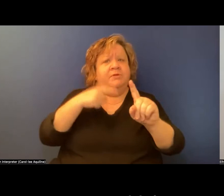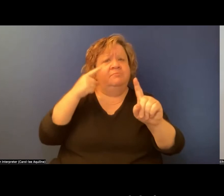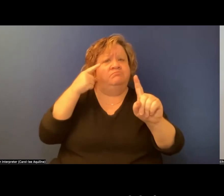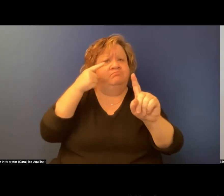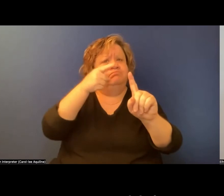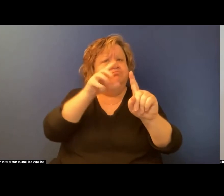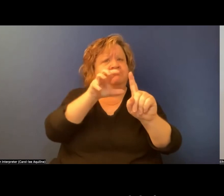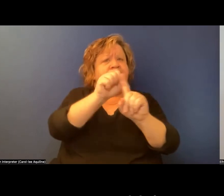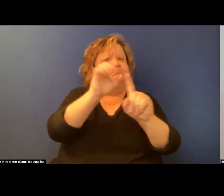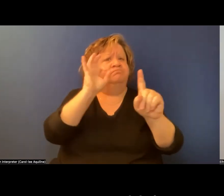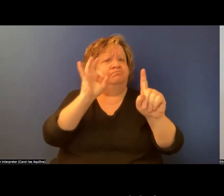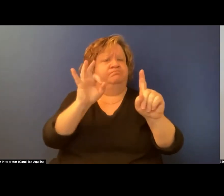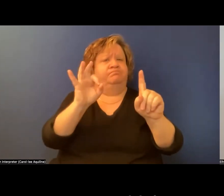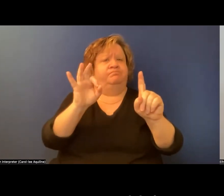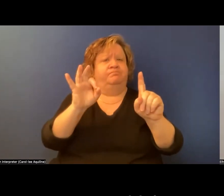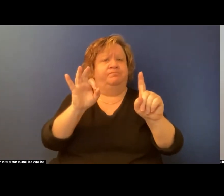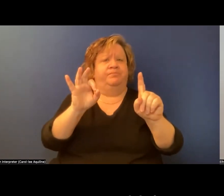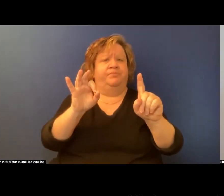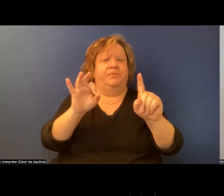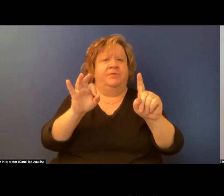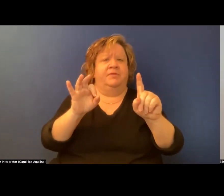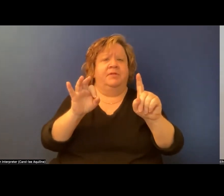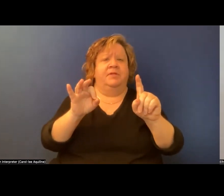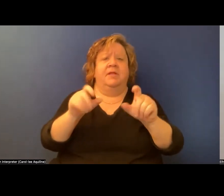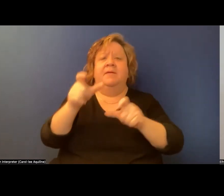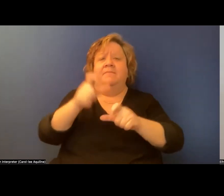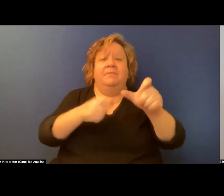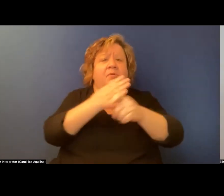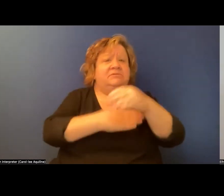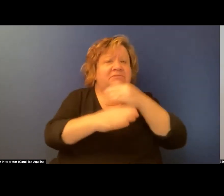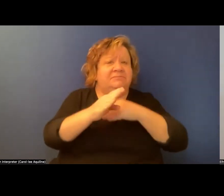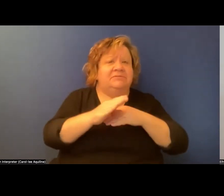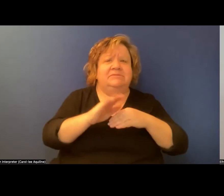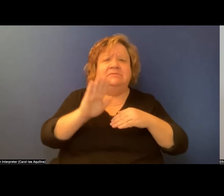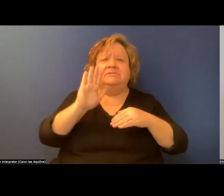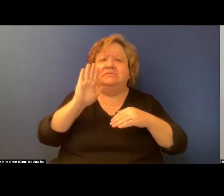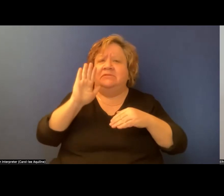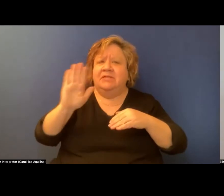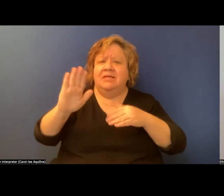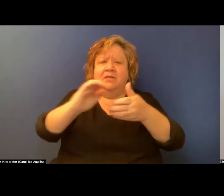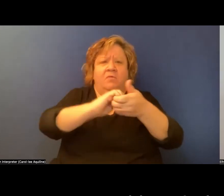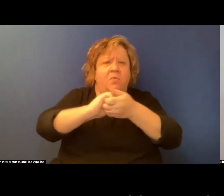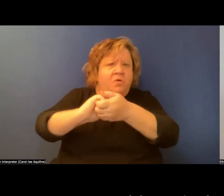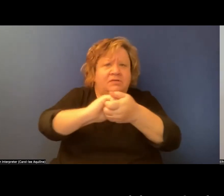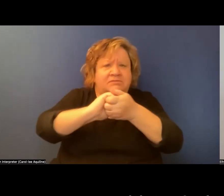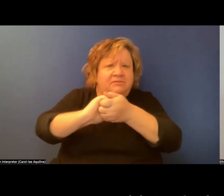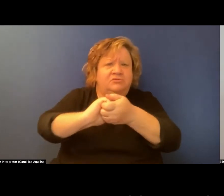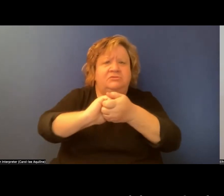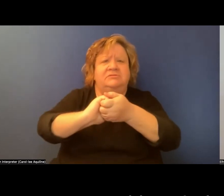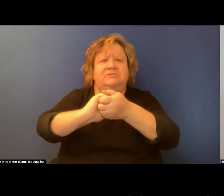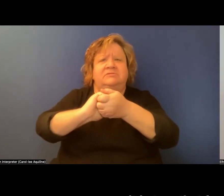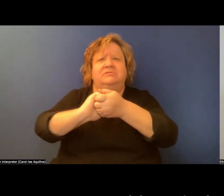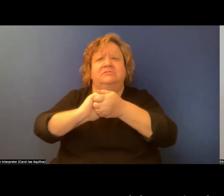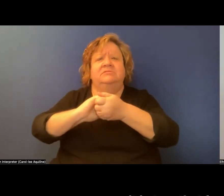disabilities and their representative organizations in COP26, in COP in general. It is true